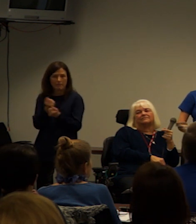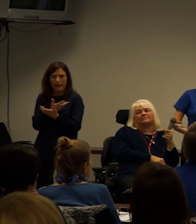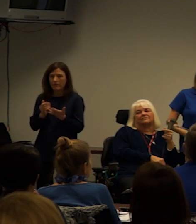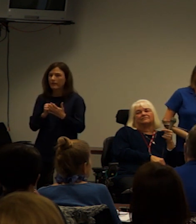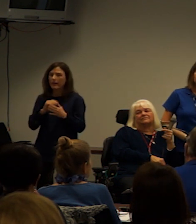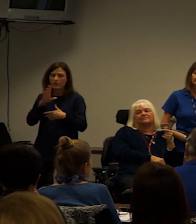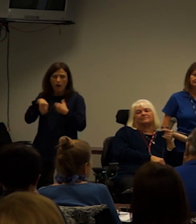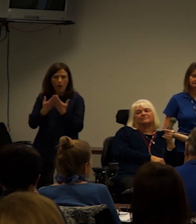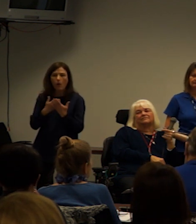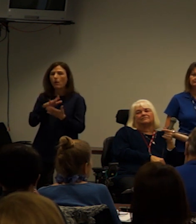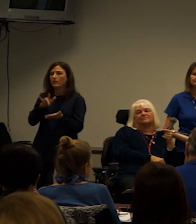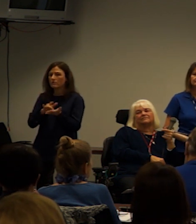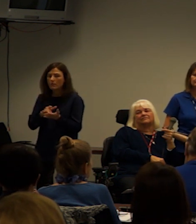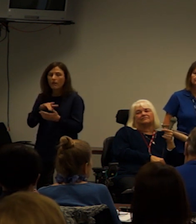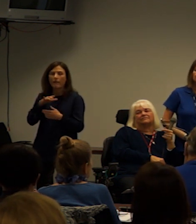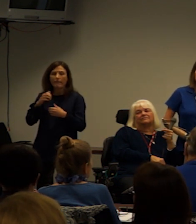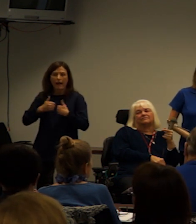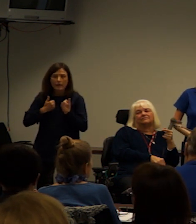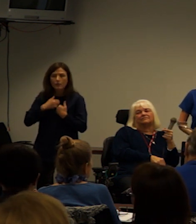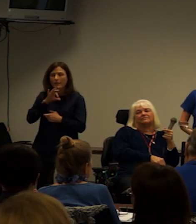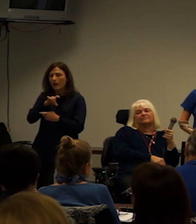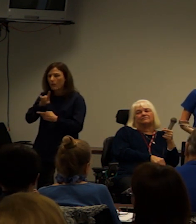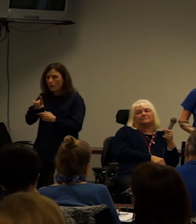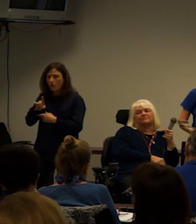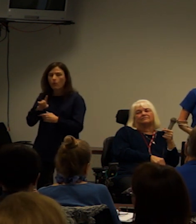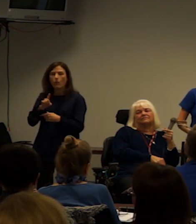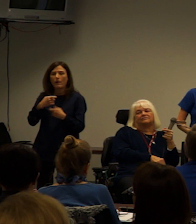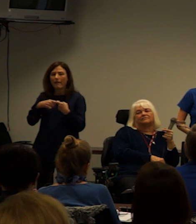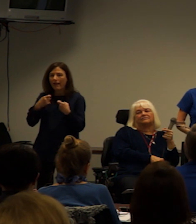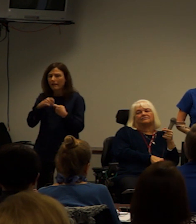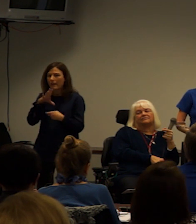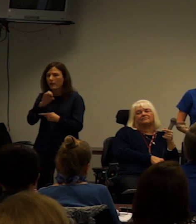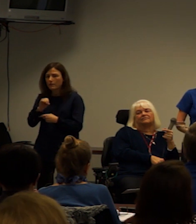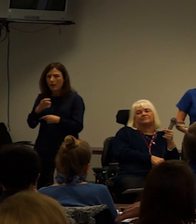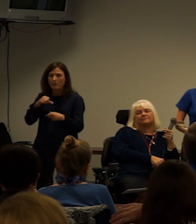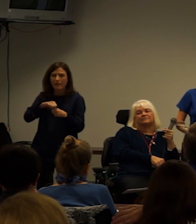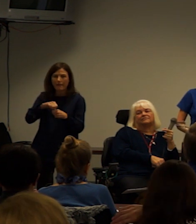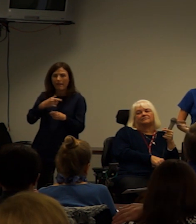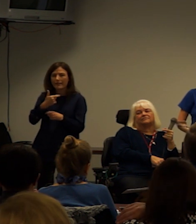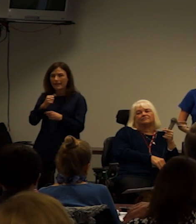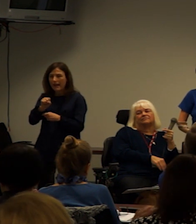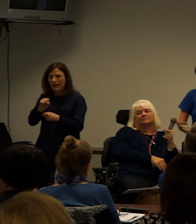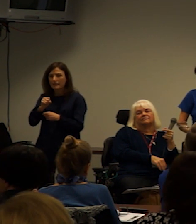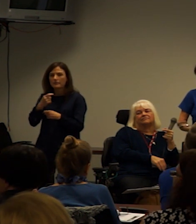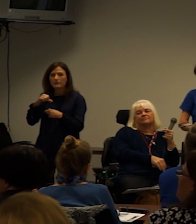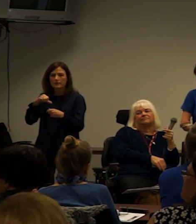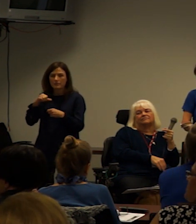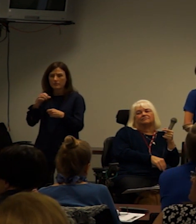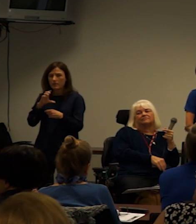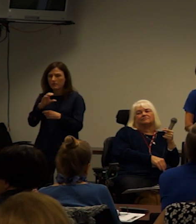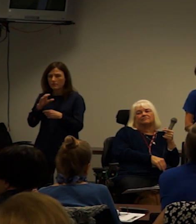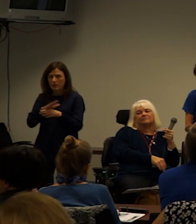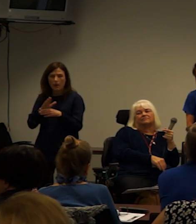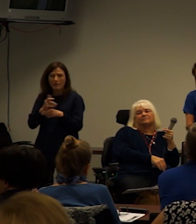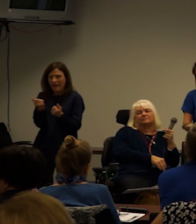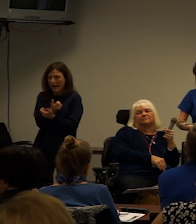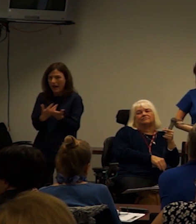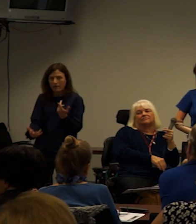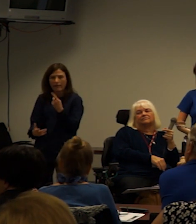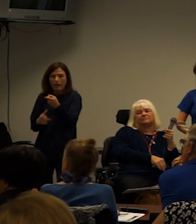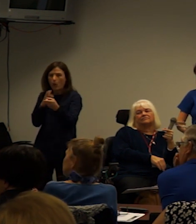the address to 911, the electric company, the gas company, Ashley, deal with every day. She don't know